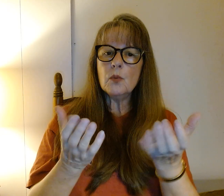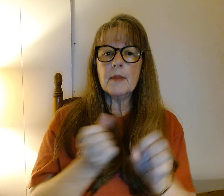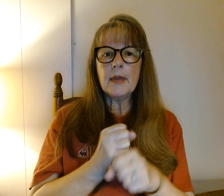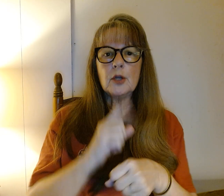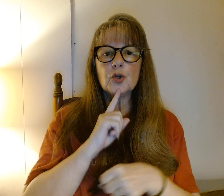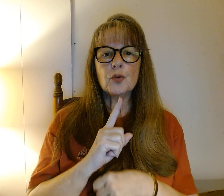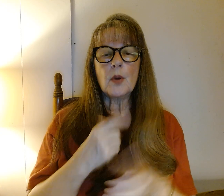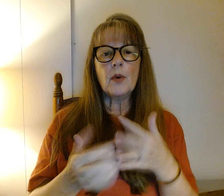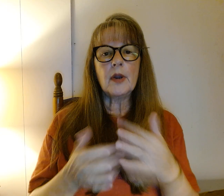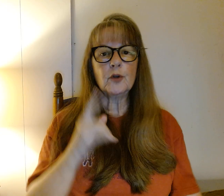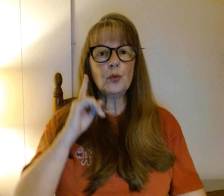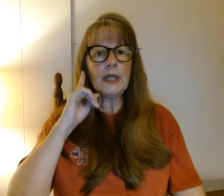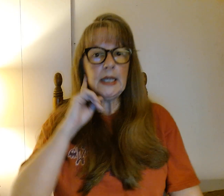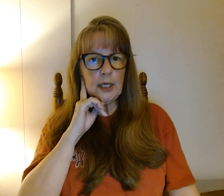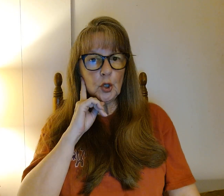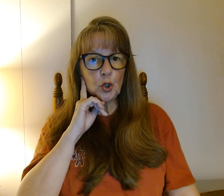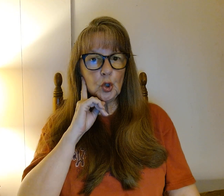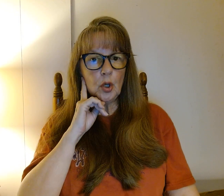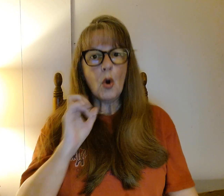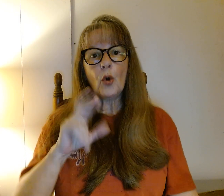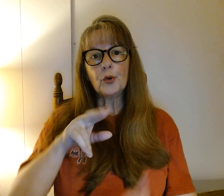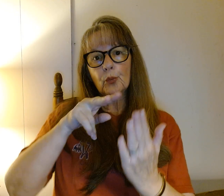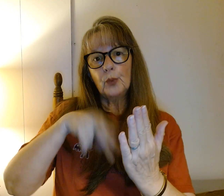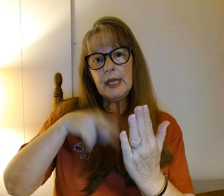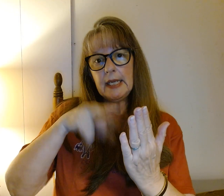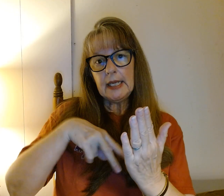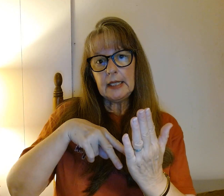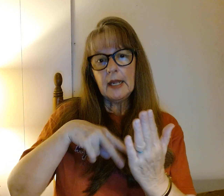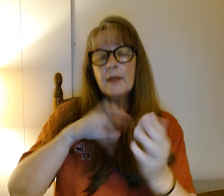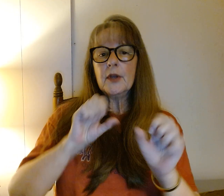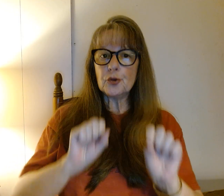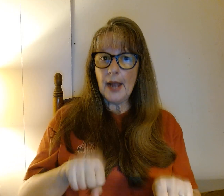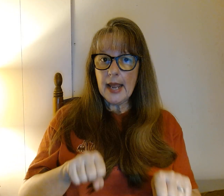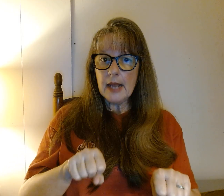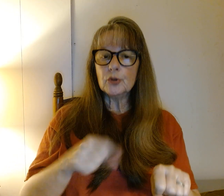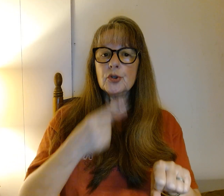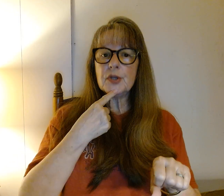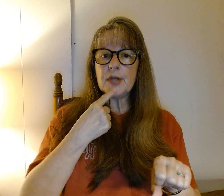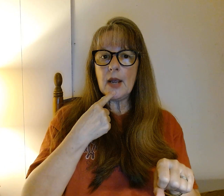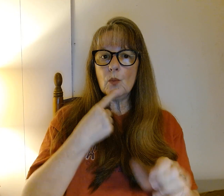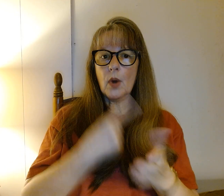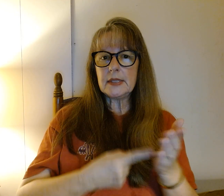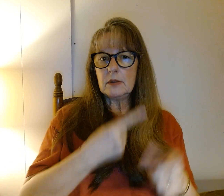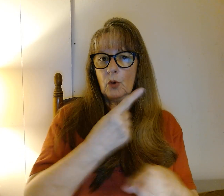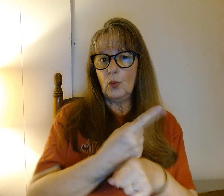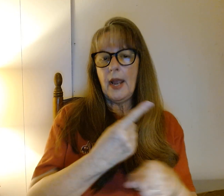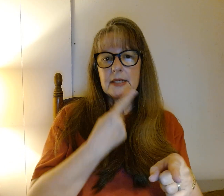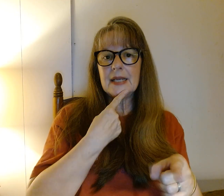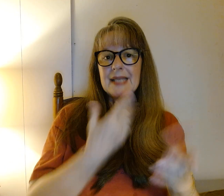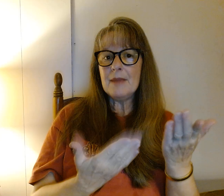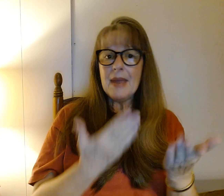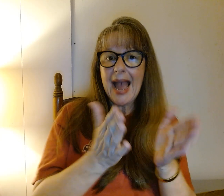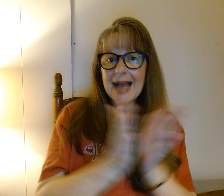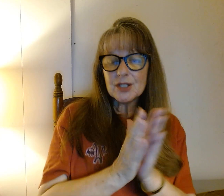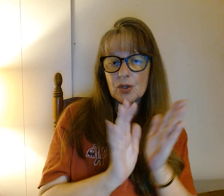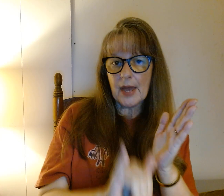to make sure that whatever you hear or you're reading, that you're able to say what's correct. Because they may ask you that, or